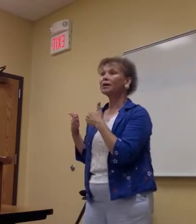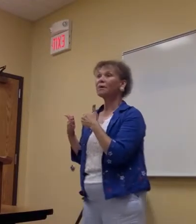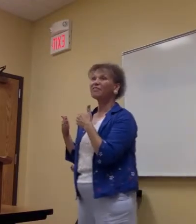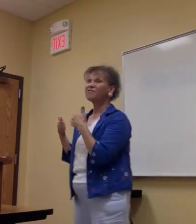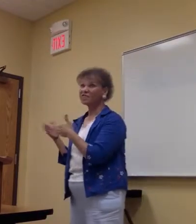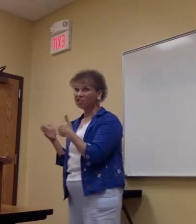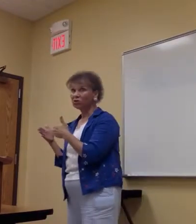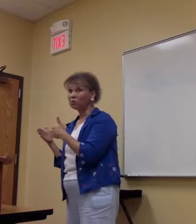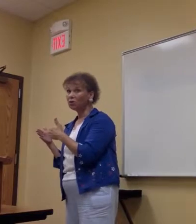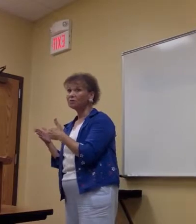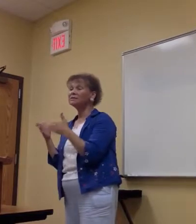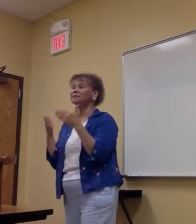also be talking about a relational